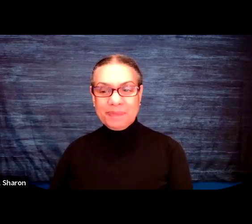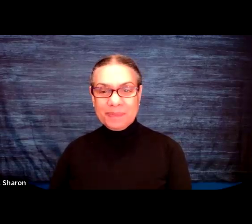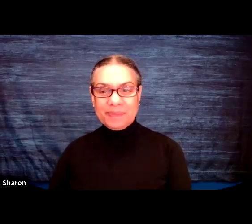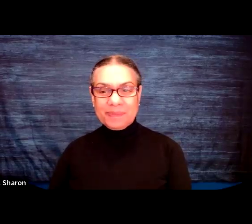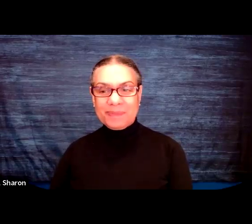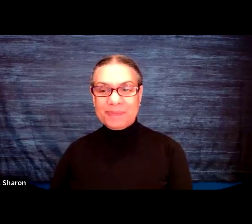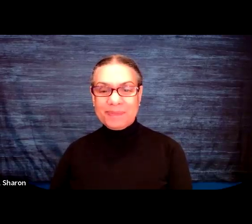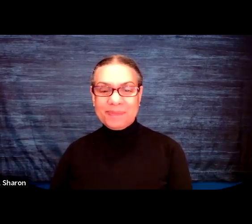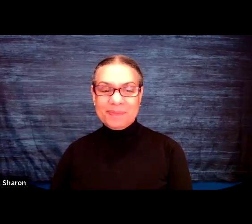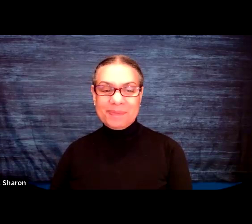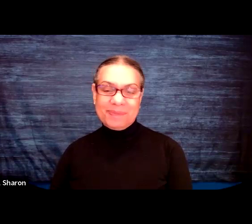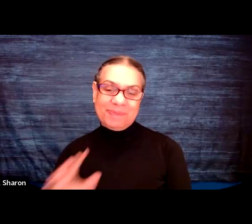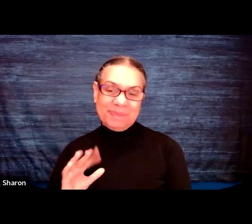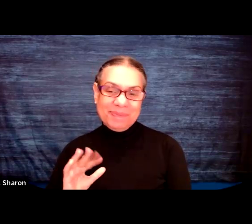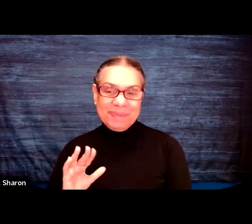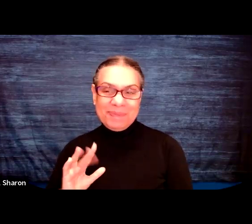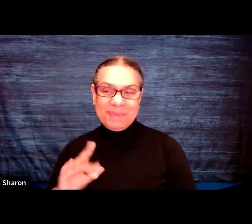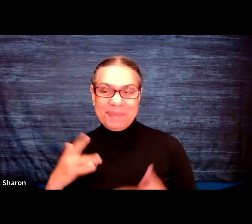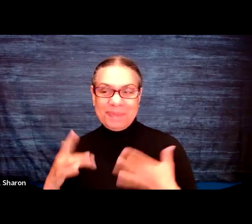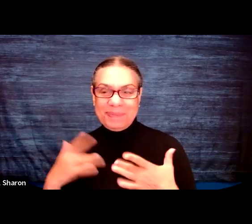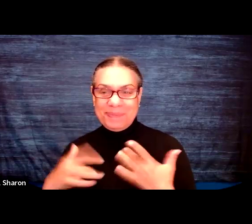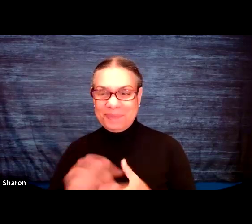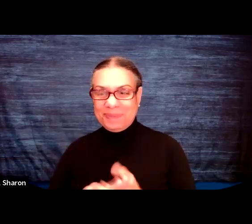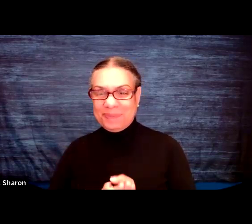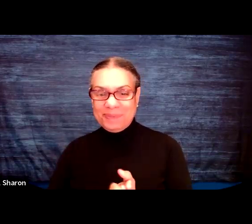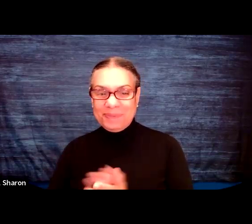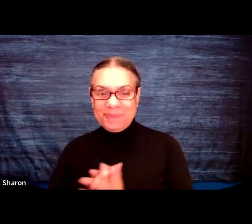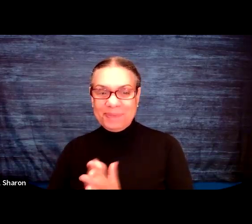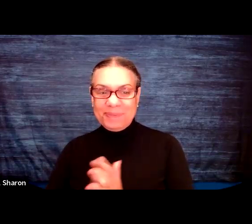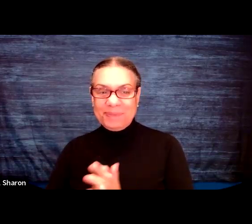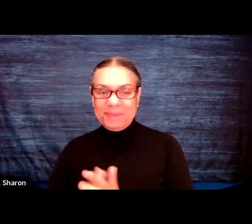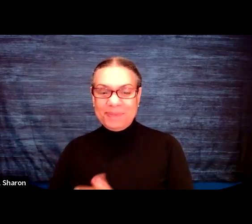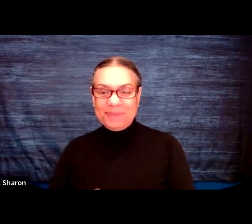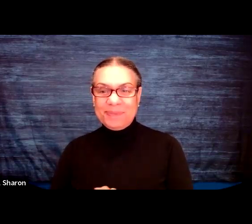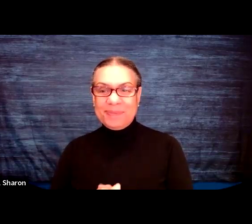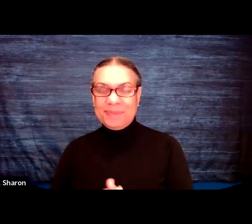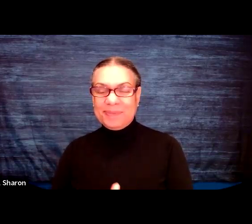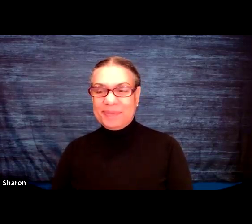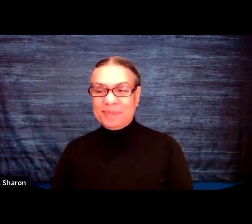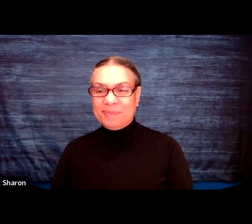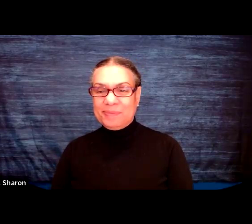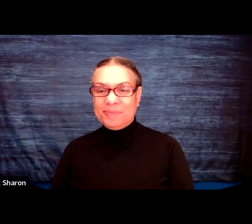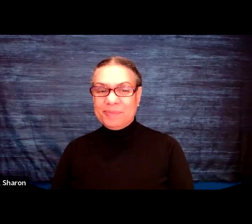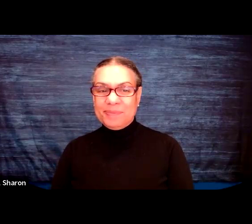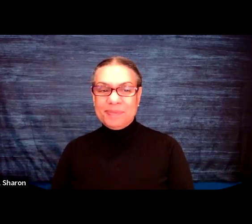It's great. It's too much, right? So she could know her.